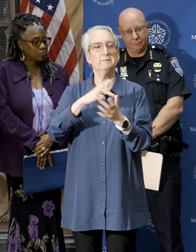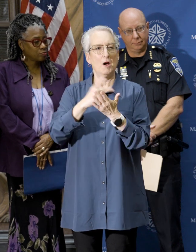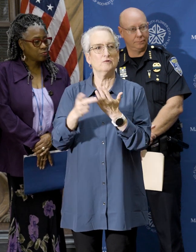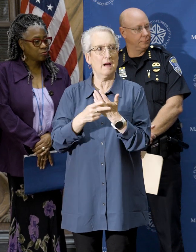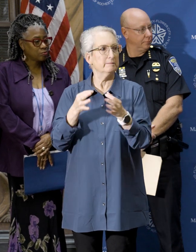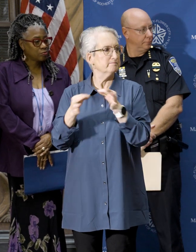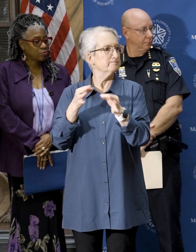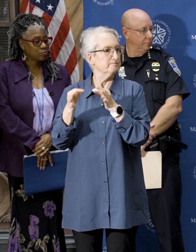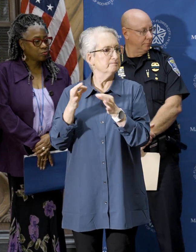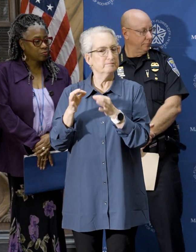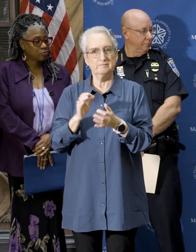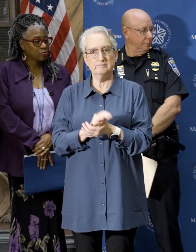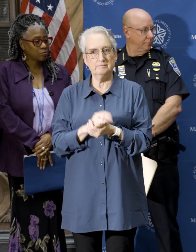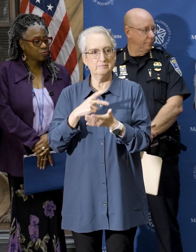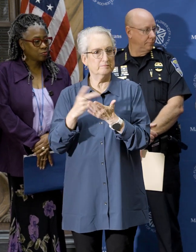Counsel.